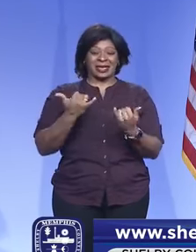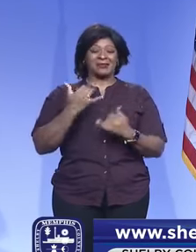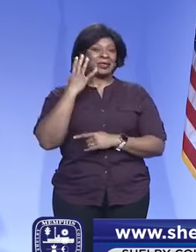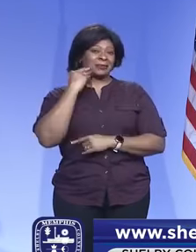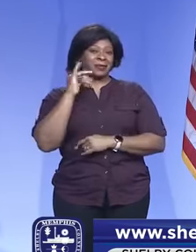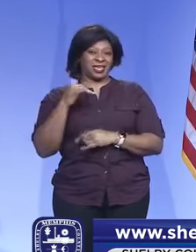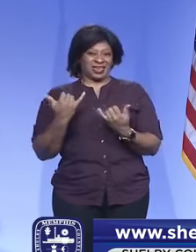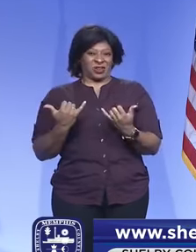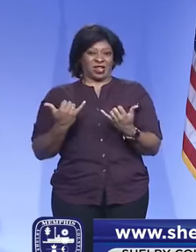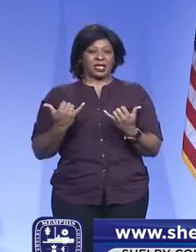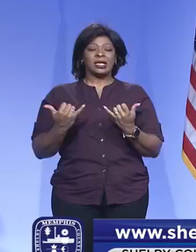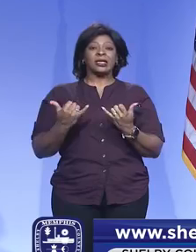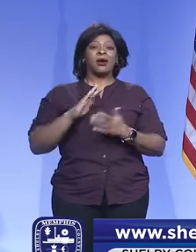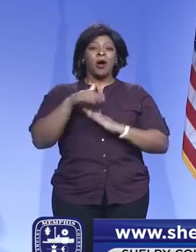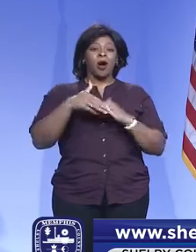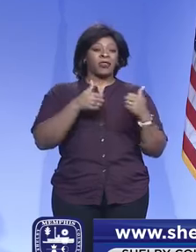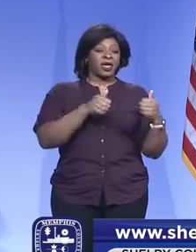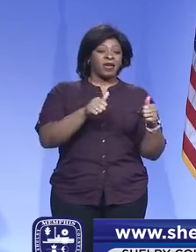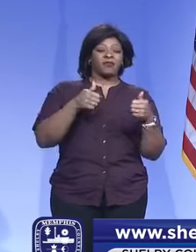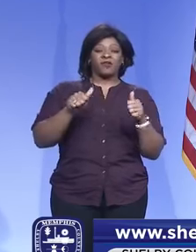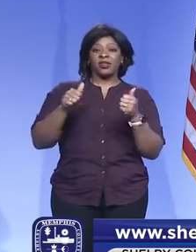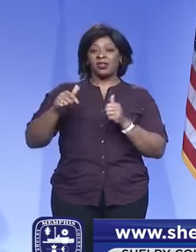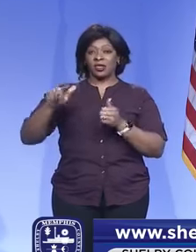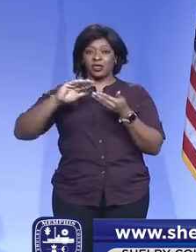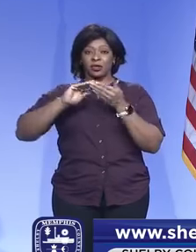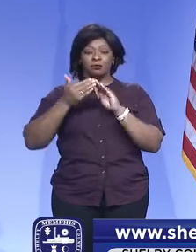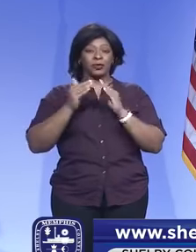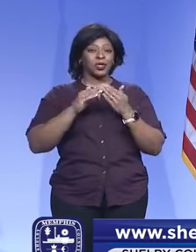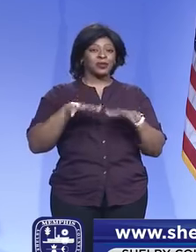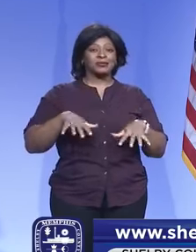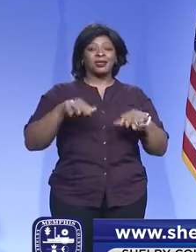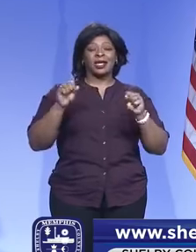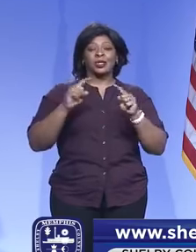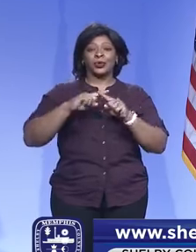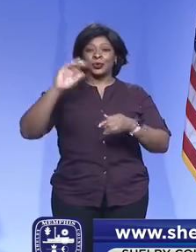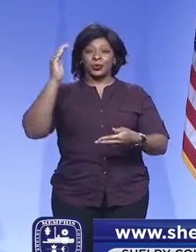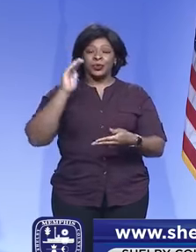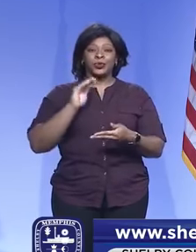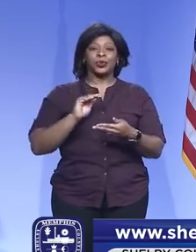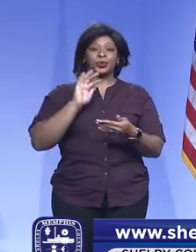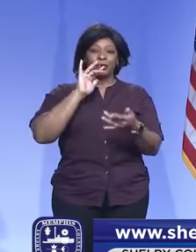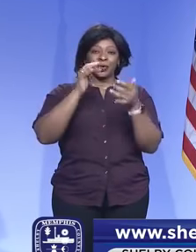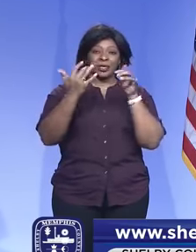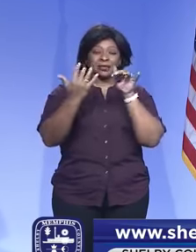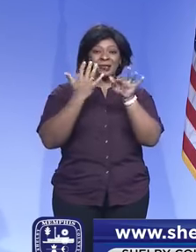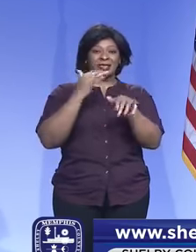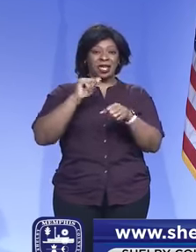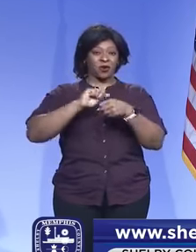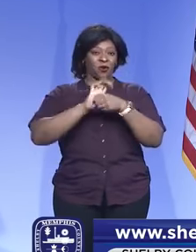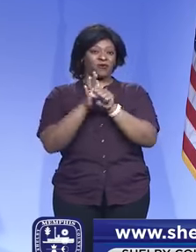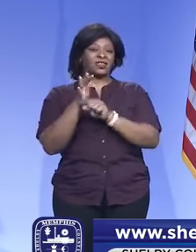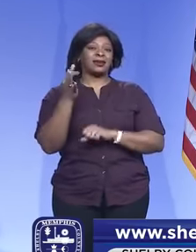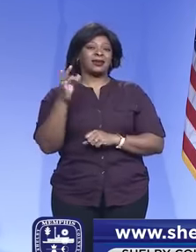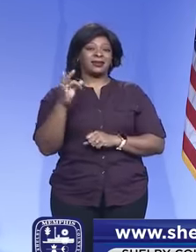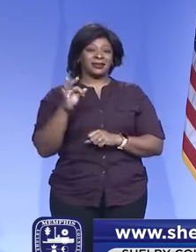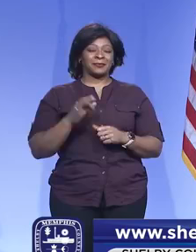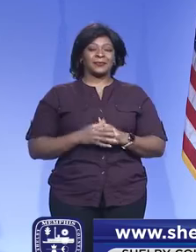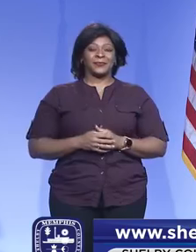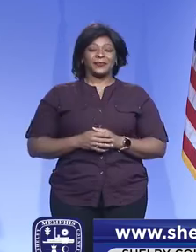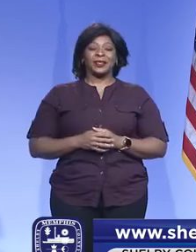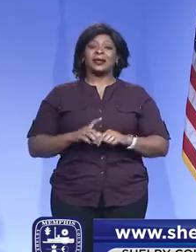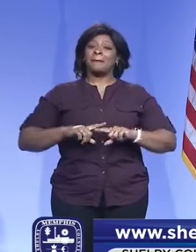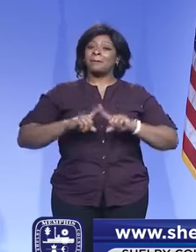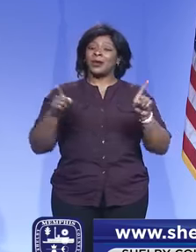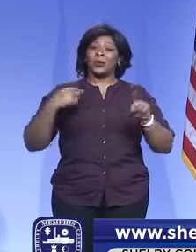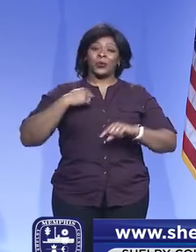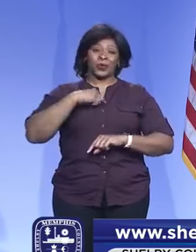We appreciate all the efforts that this community has taken to reduce the transmission of COVID-19. However, we